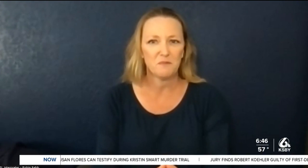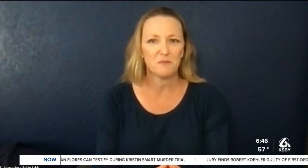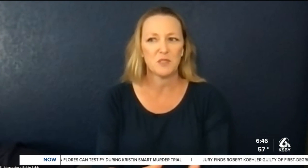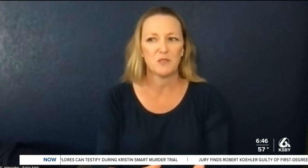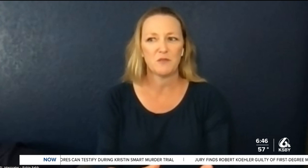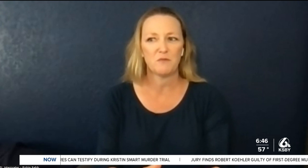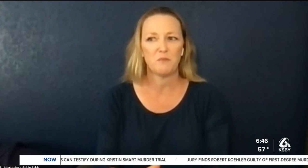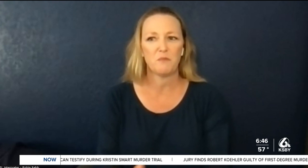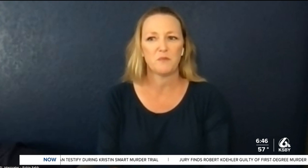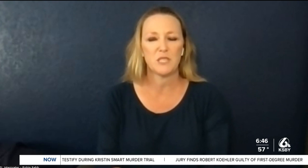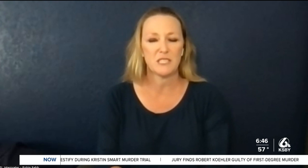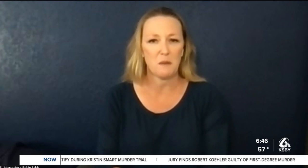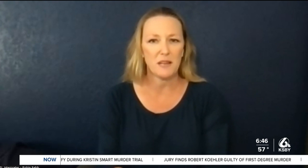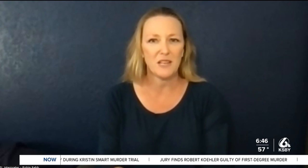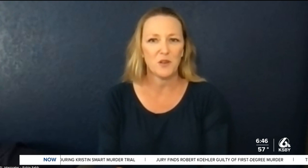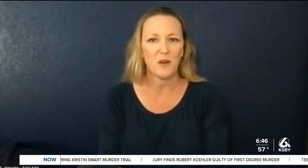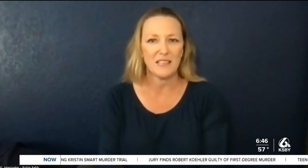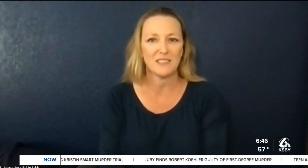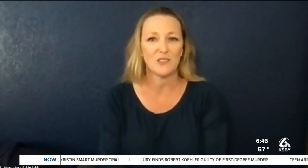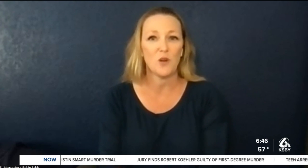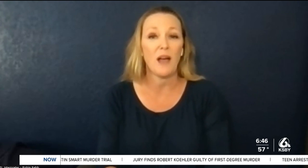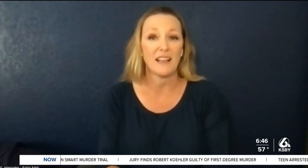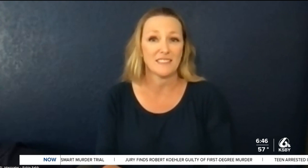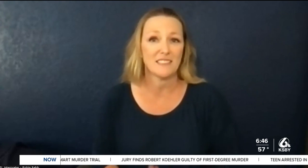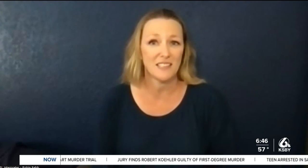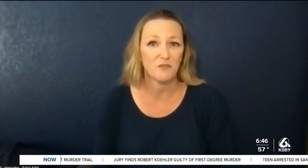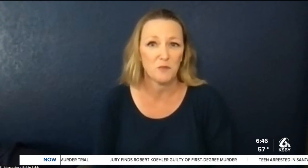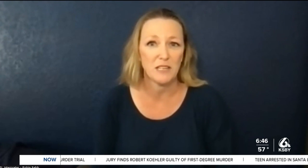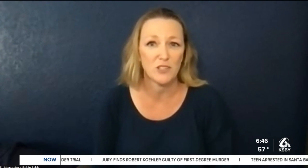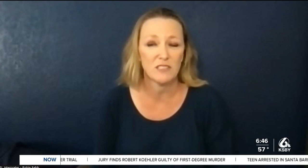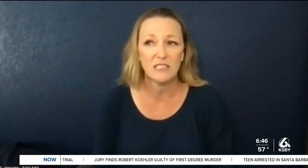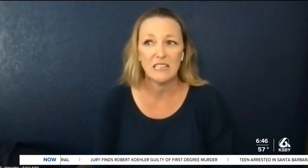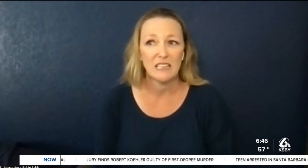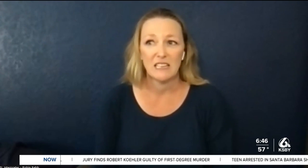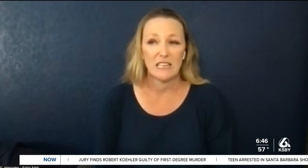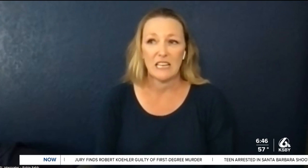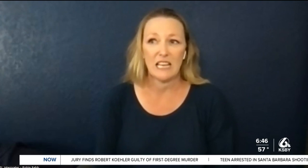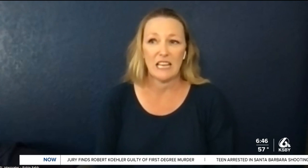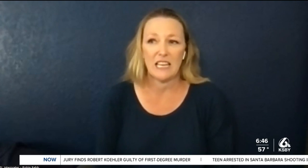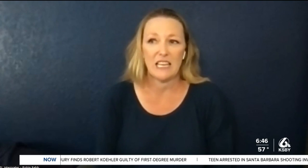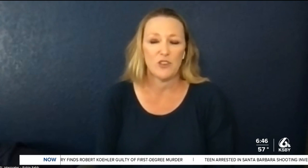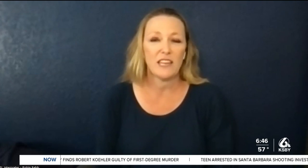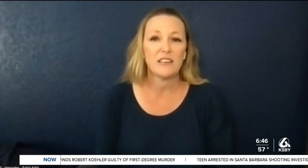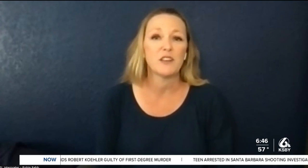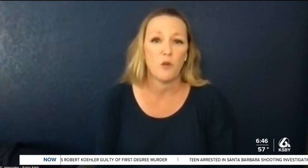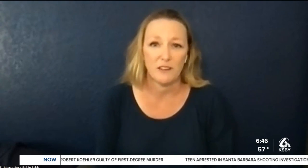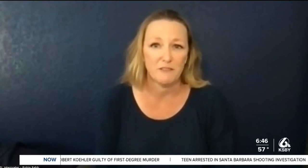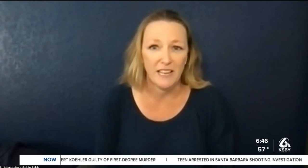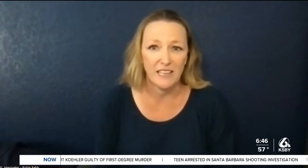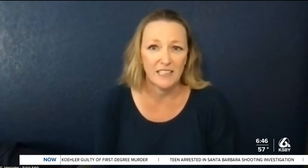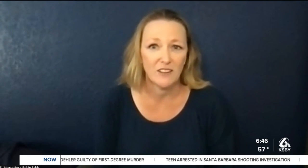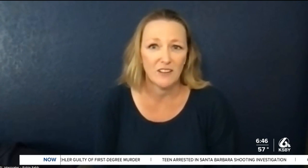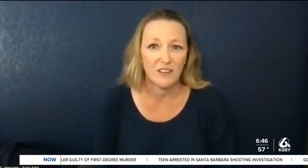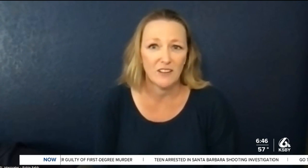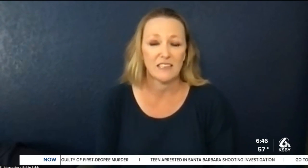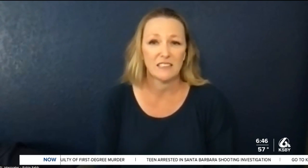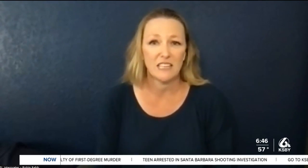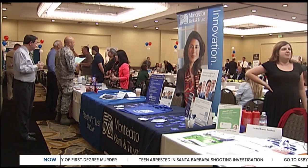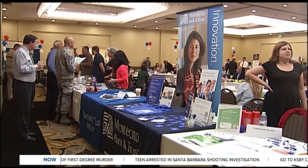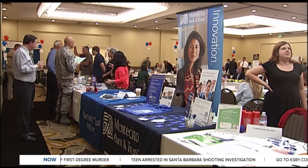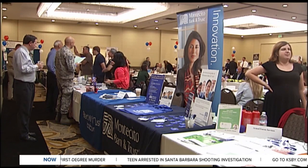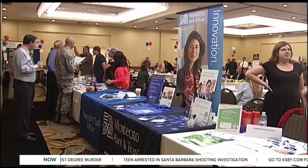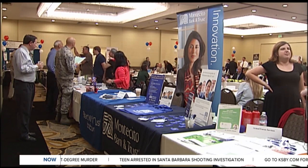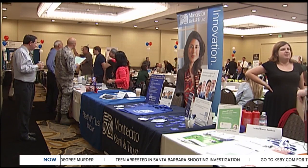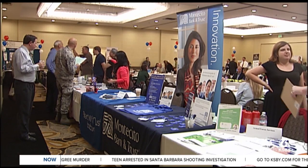can come to somebody who has no access to information, you can't even quantify it, honestly.